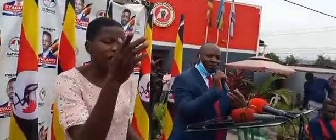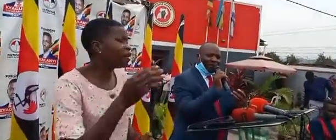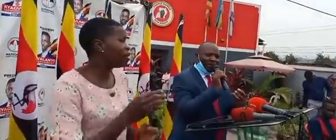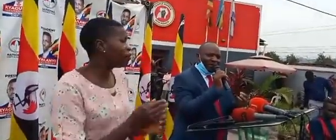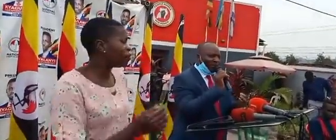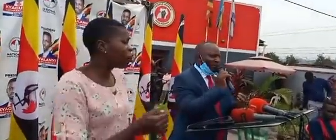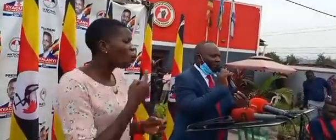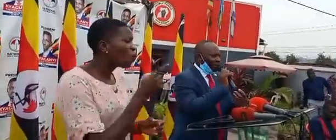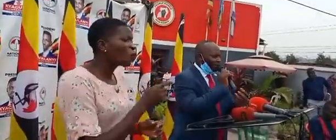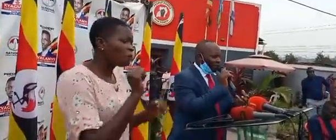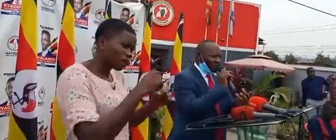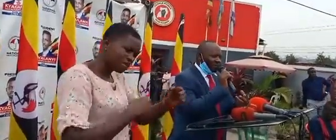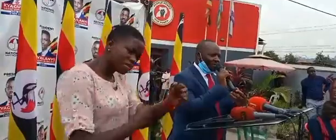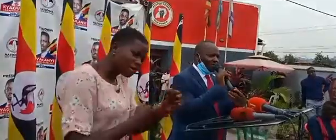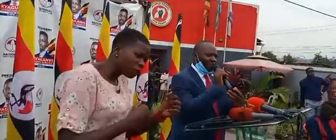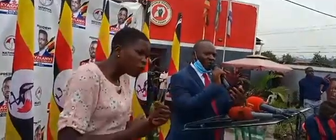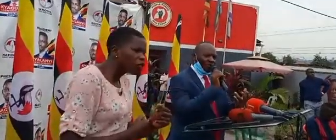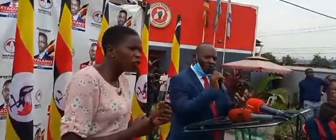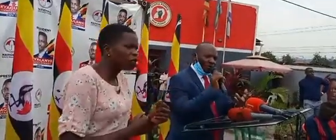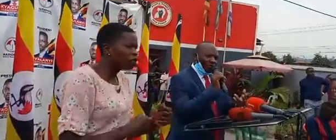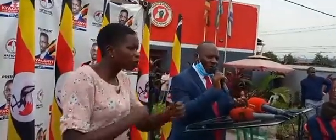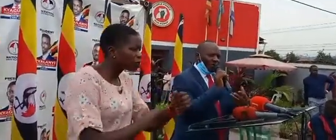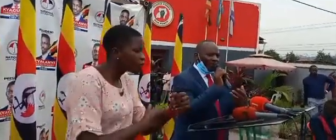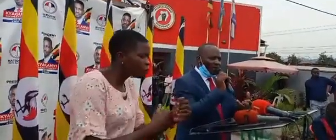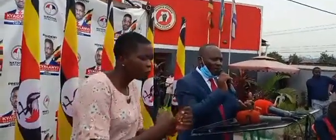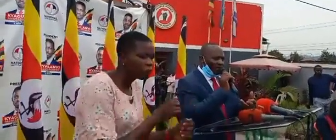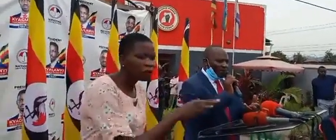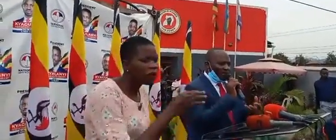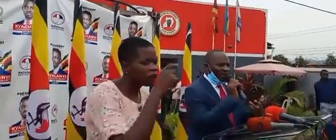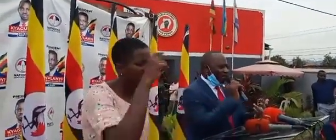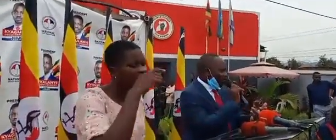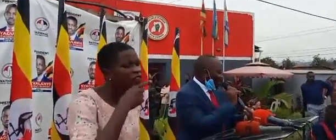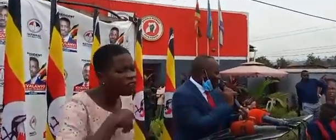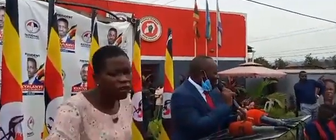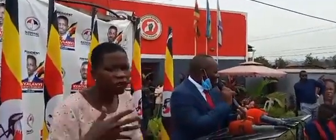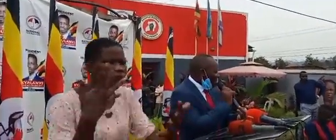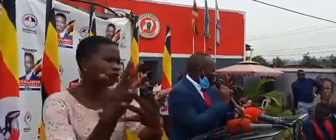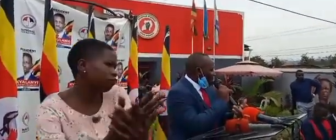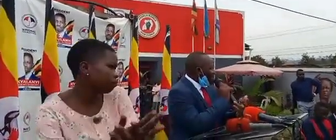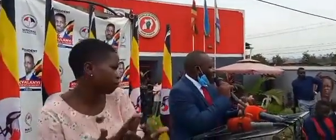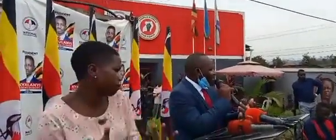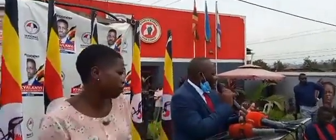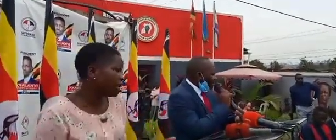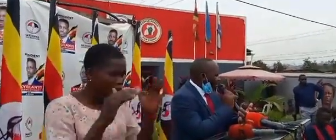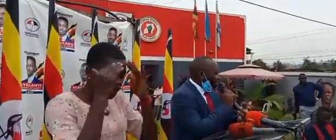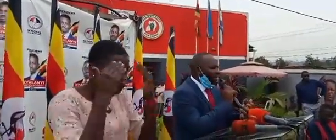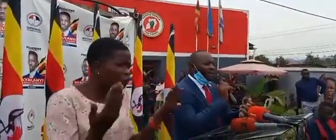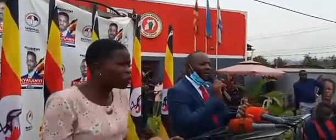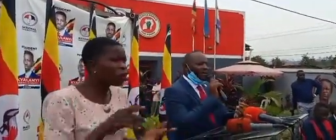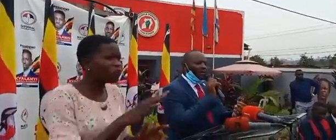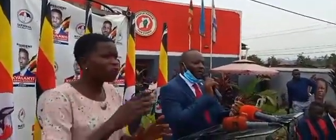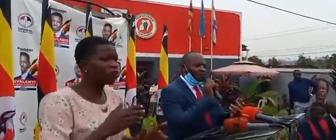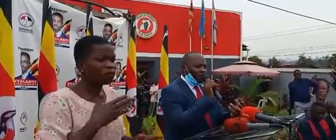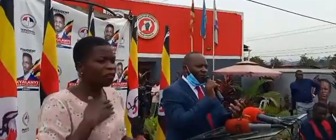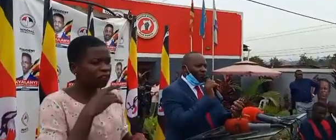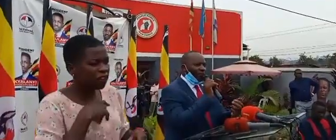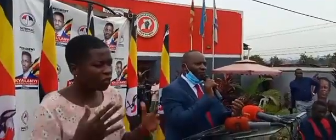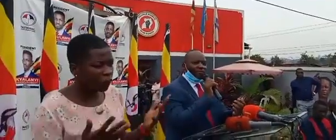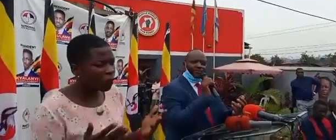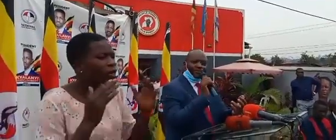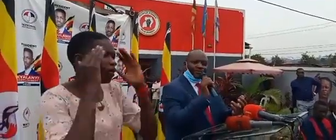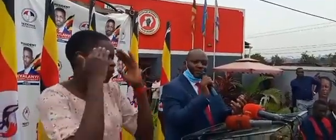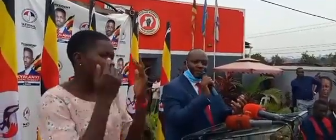zino abalina okudda ku masomero, tebasobola kudda ku masomero kubanga bakadde baabwe bali mu makomera, tebamanyi gye bali abalala. So